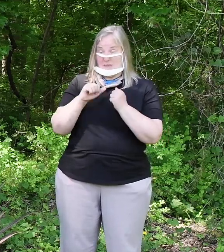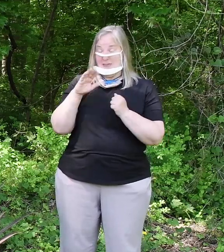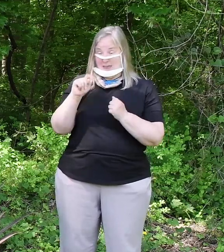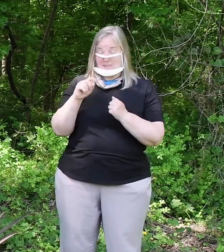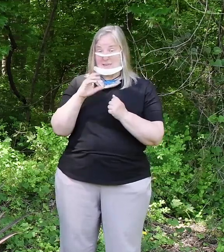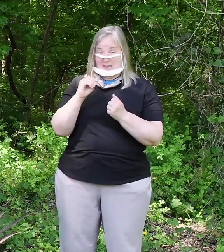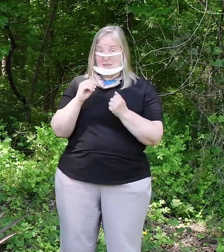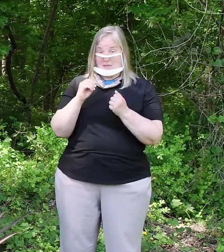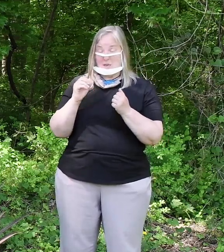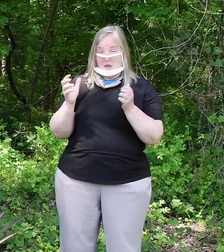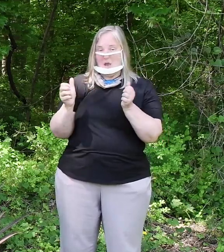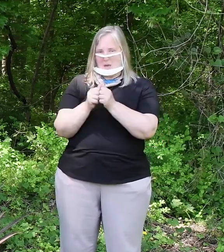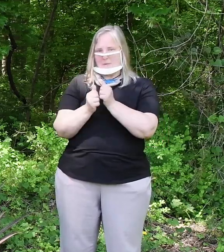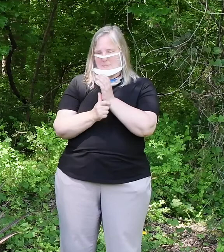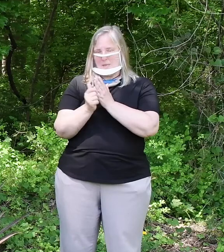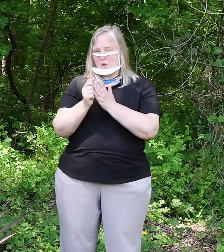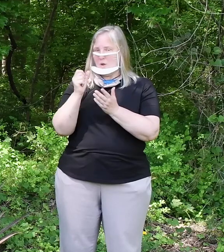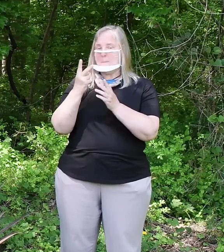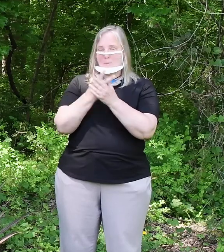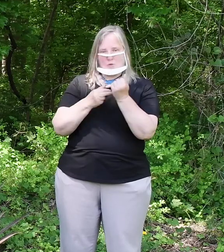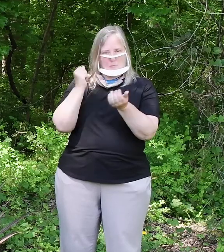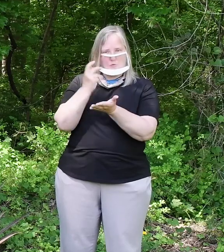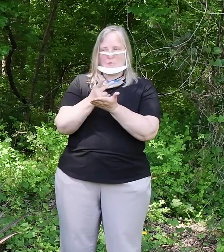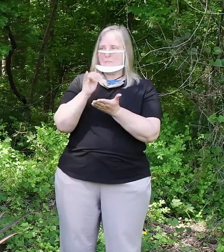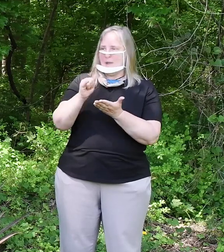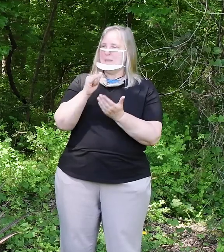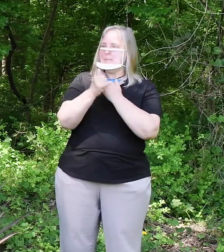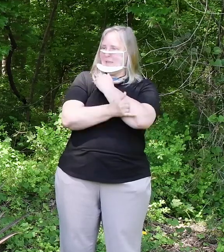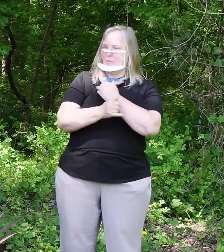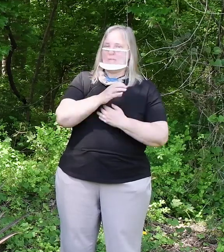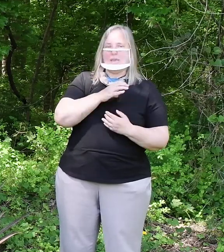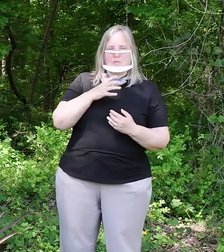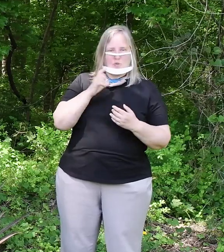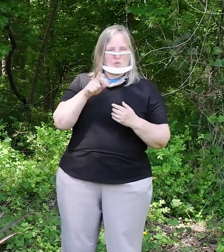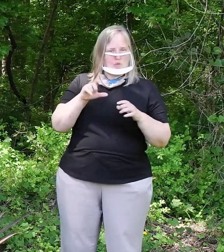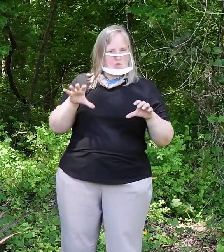by the County Council, should do much